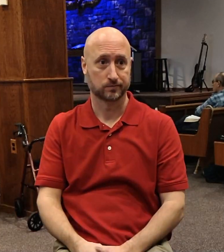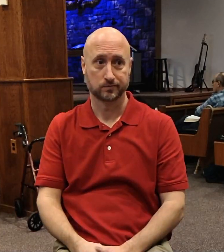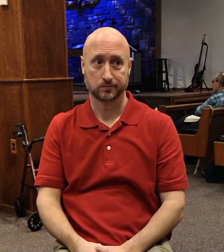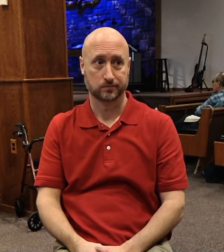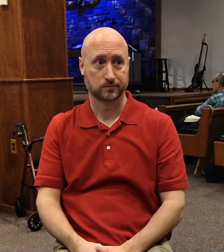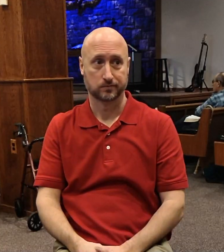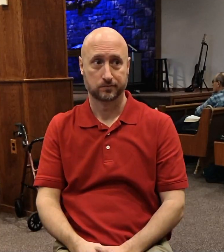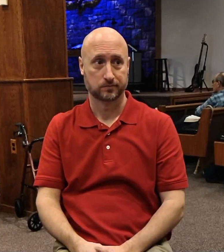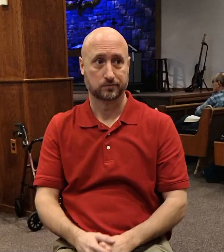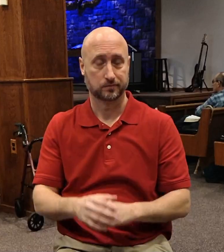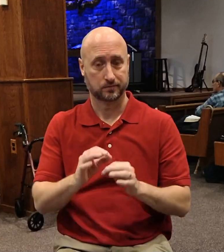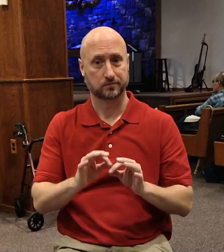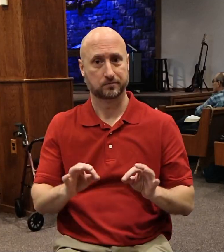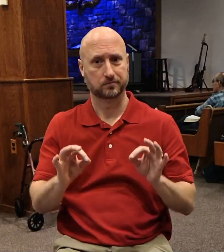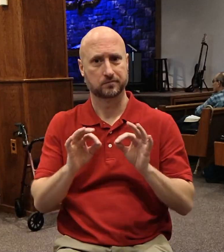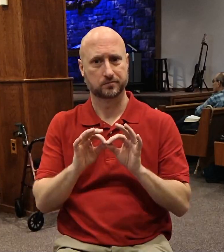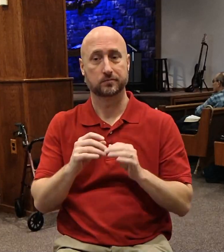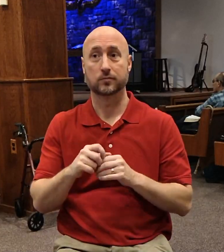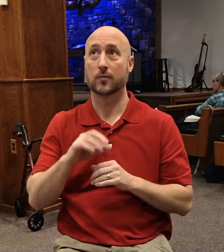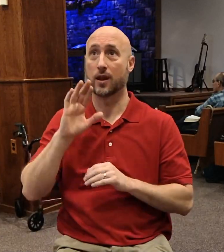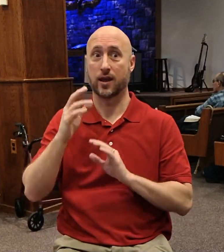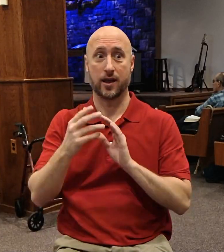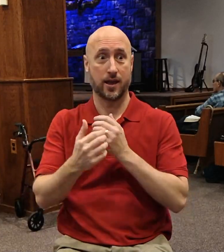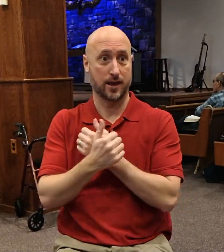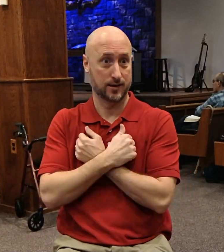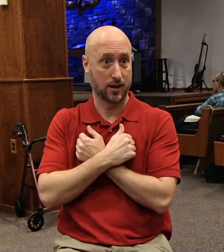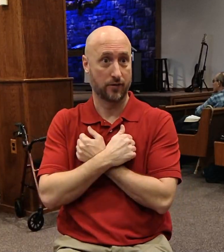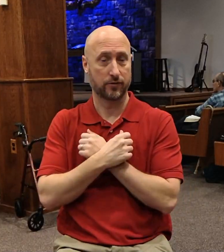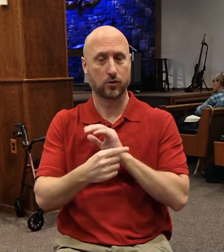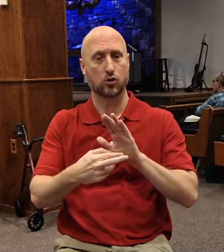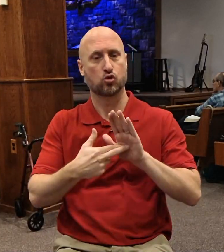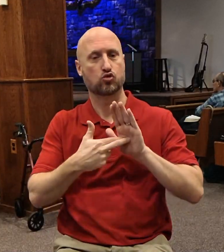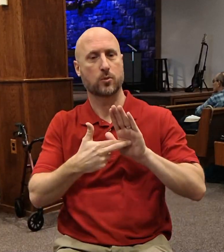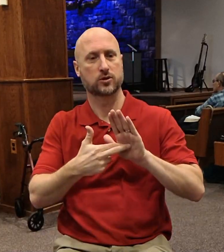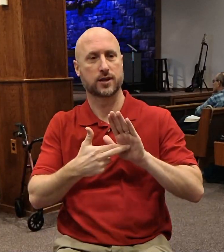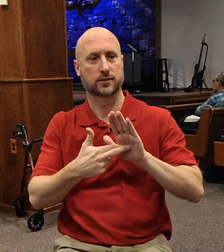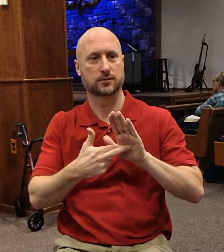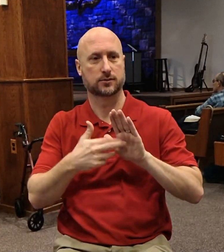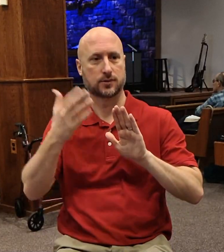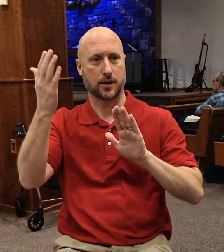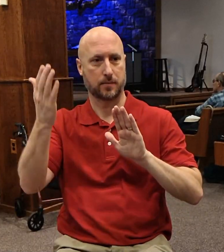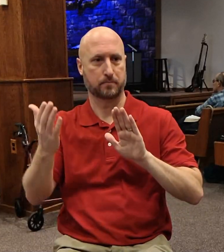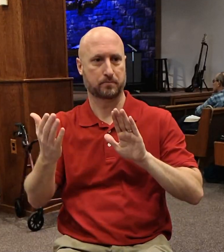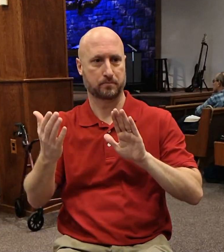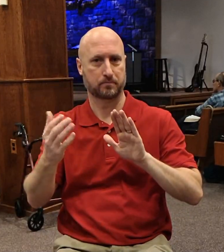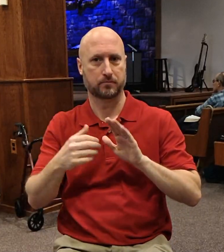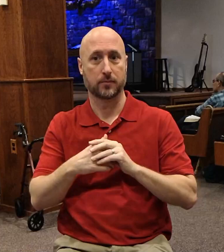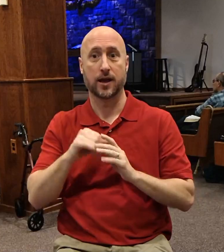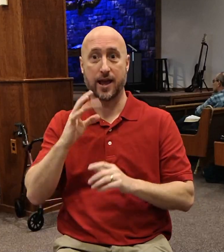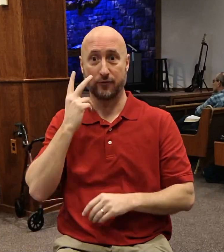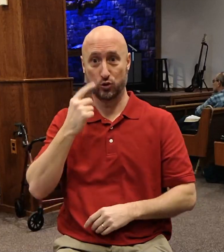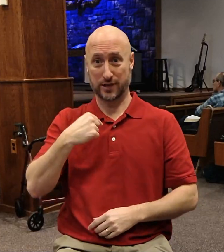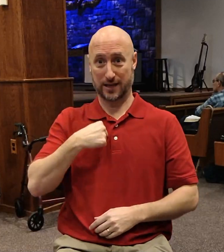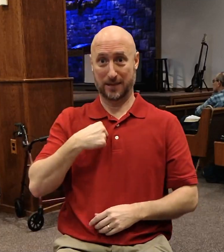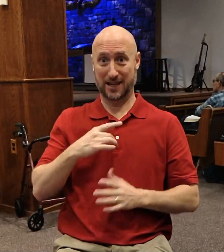Importantly, it was a representative love. Jesus said, if you've seen me, you've seen the Father. Henceforth, say no more. Show us the Father.